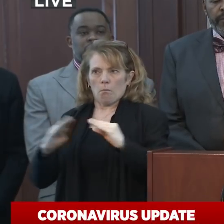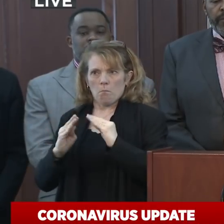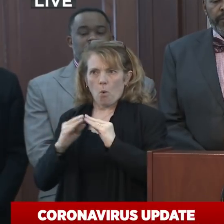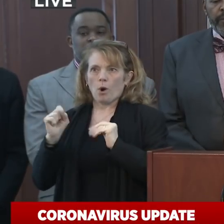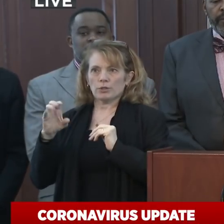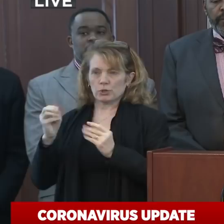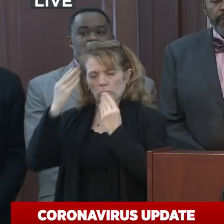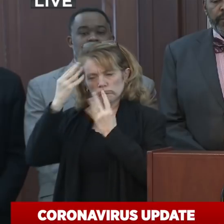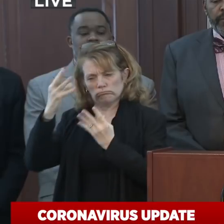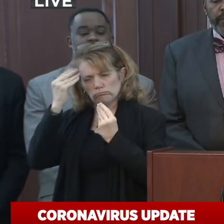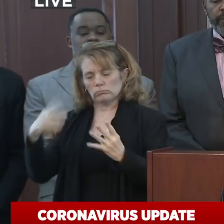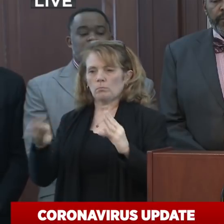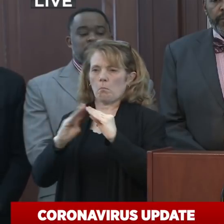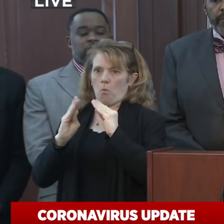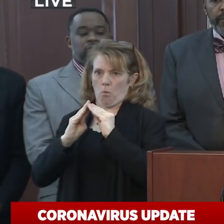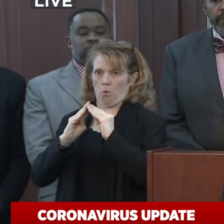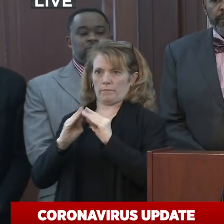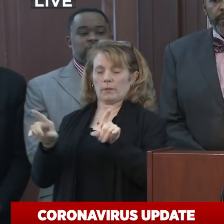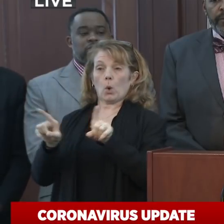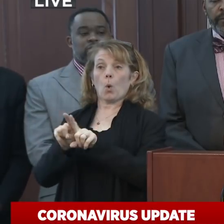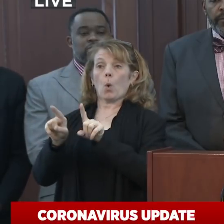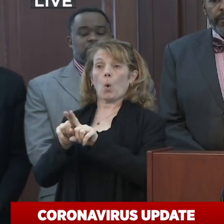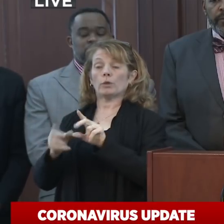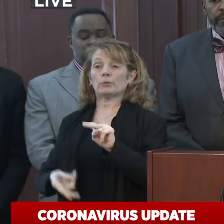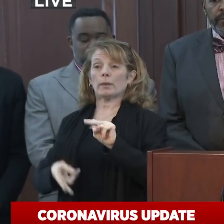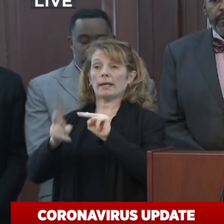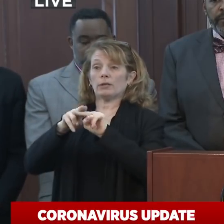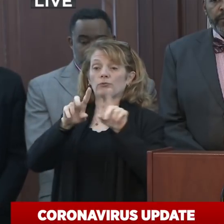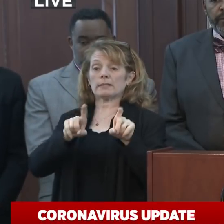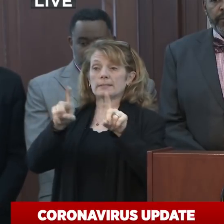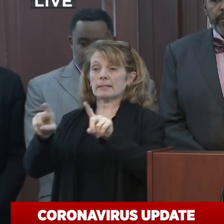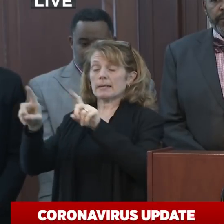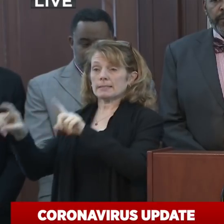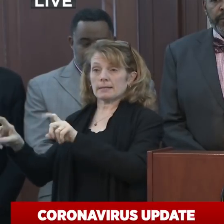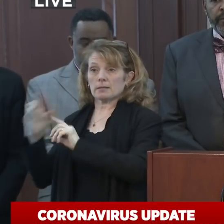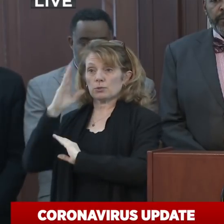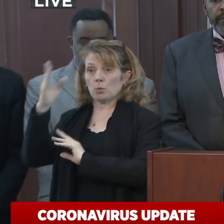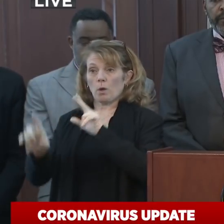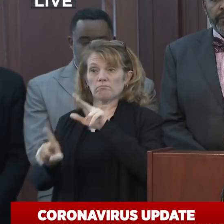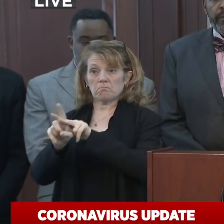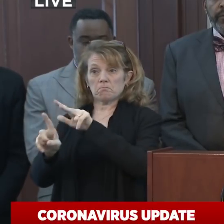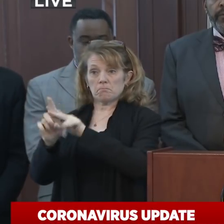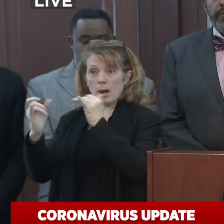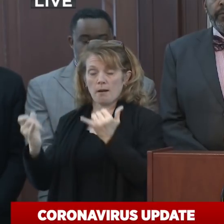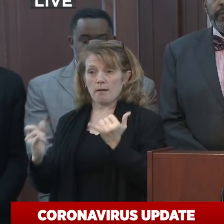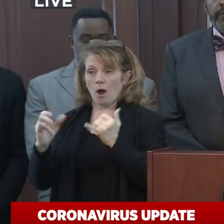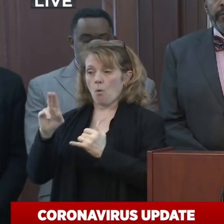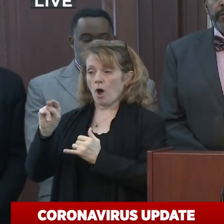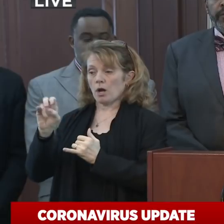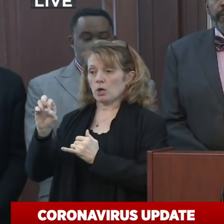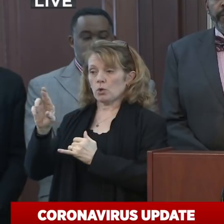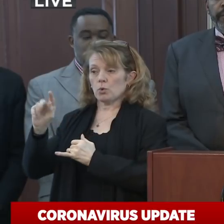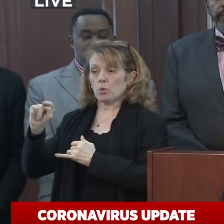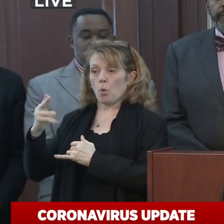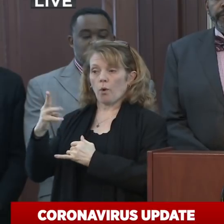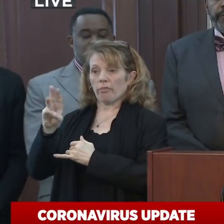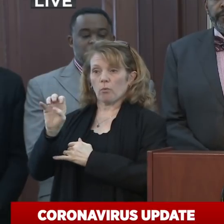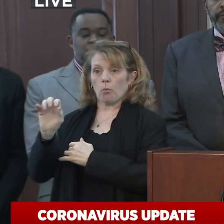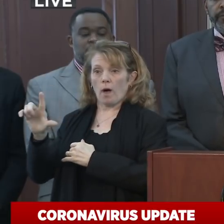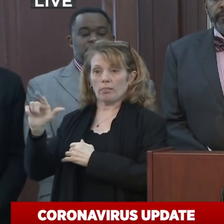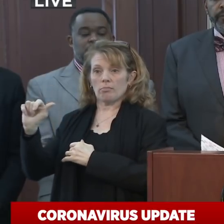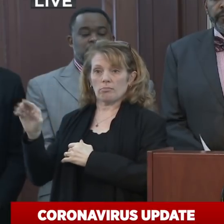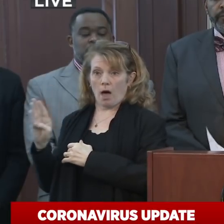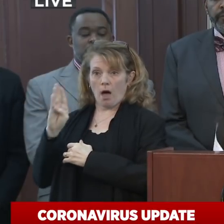are going to expect increased testing capacity now that Northwell Labs has come online with testing, and we know that with more tests will